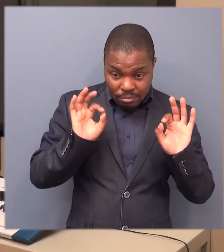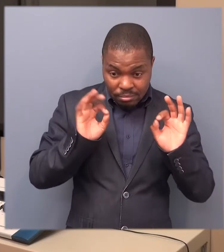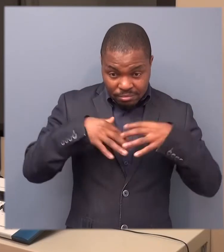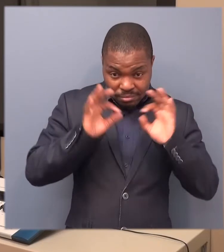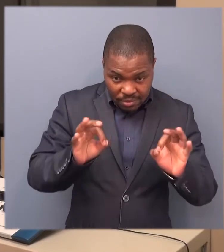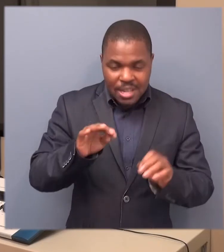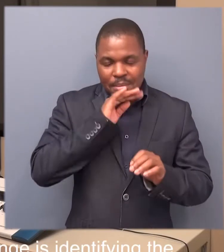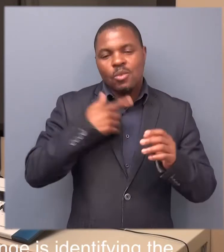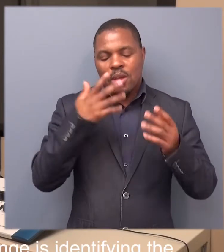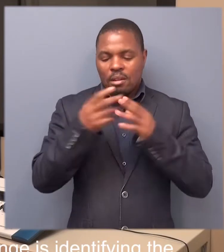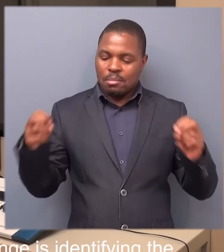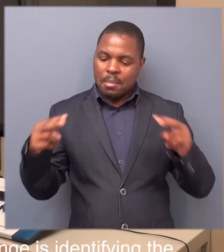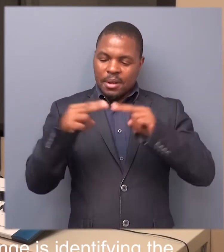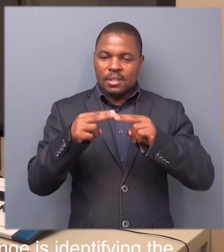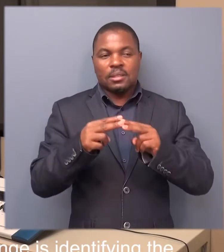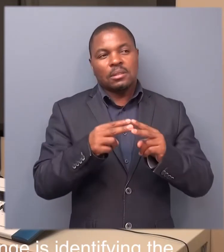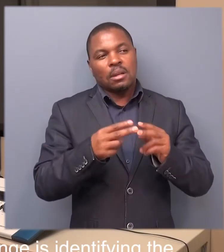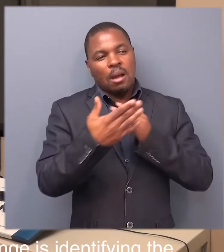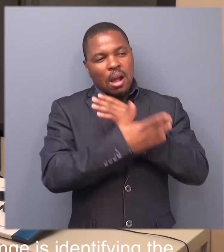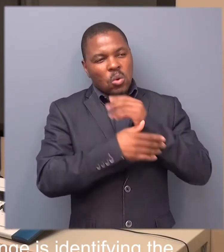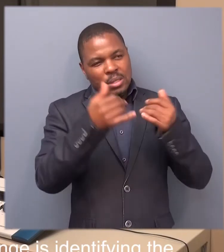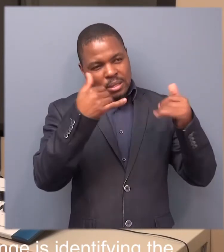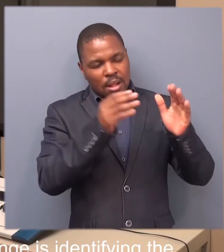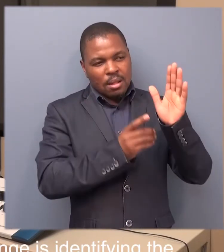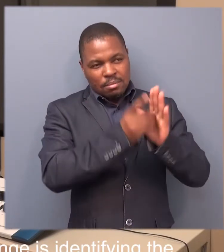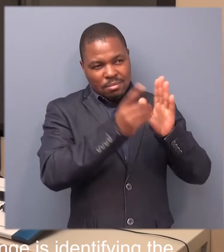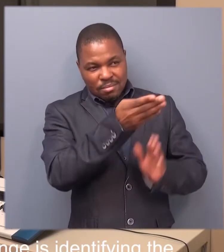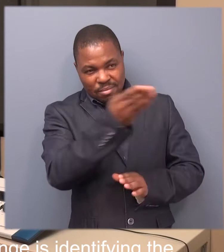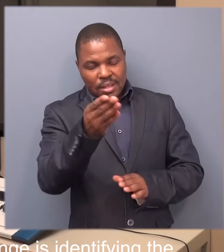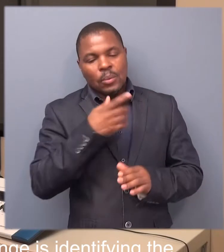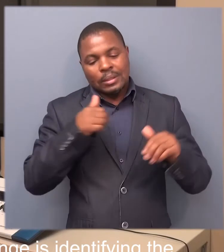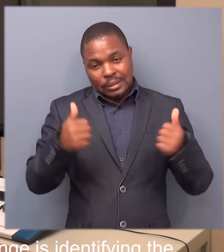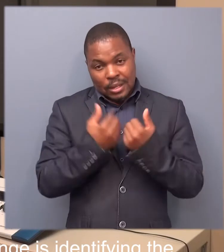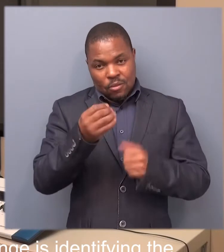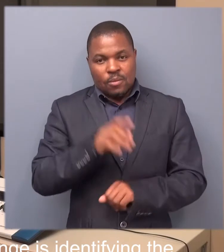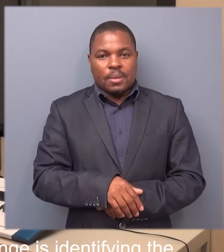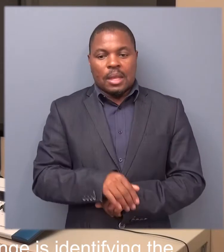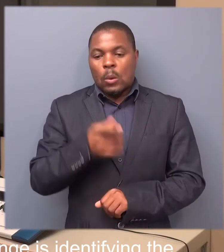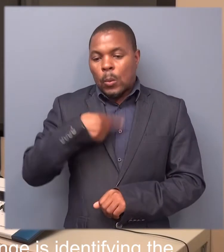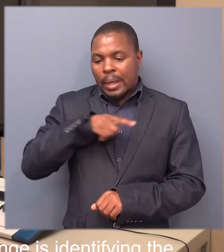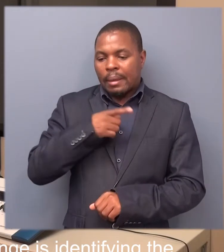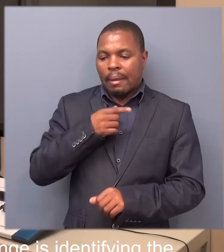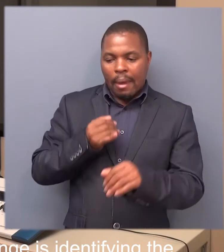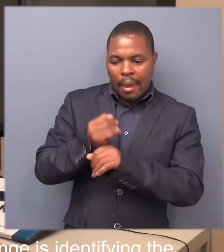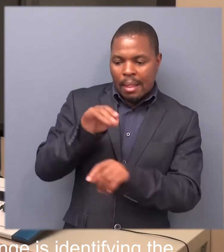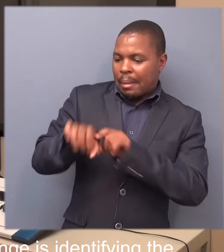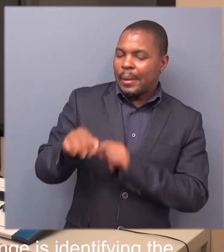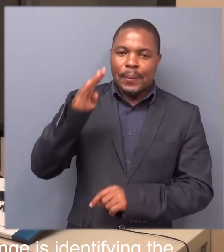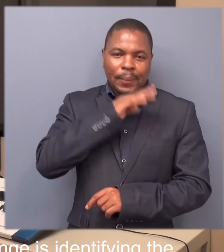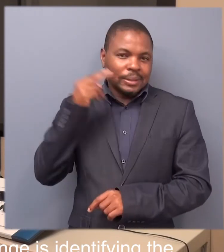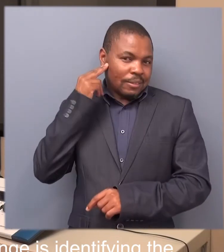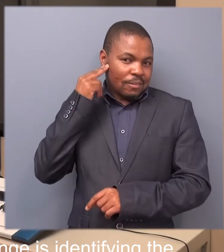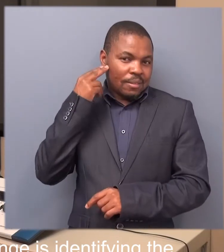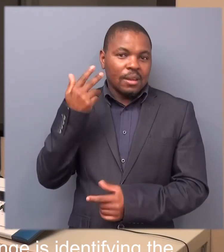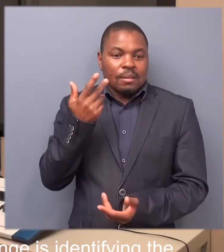that communication mismatch. So in developing countries, the challenge is identifying that hearing loss early enough so